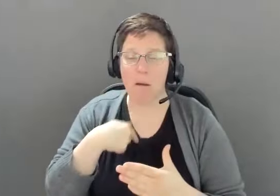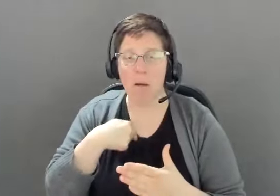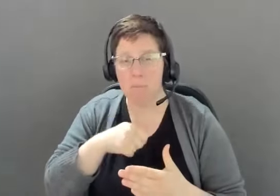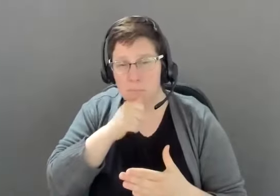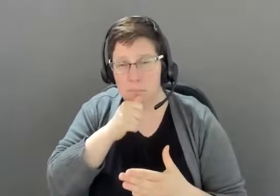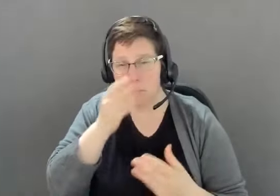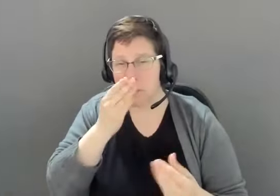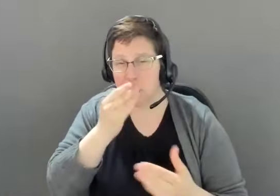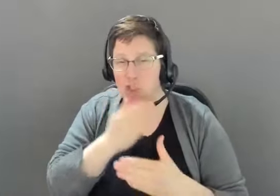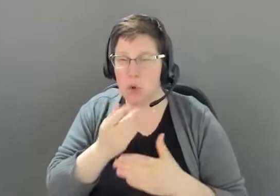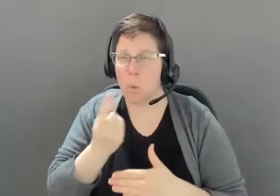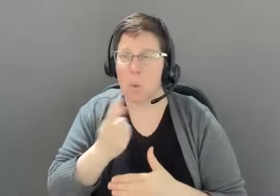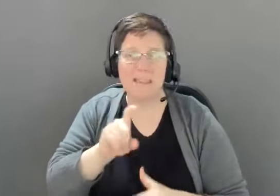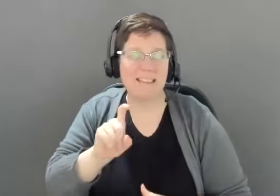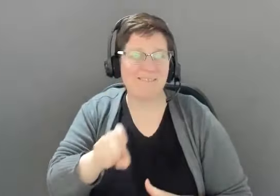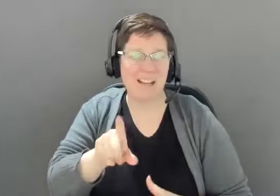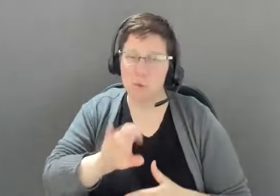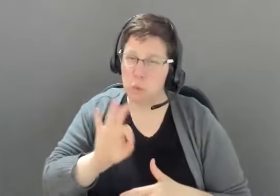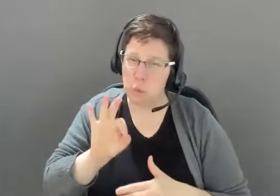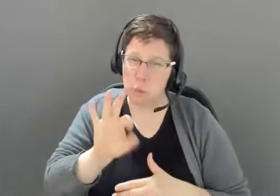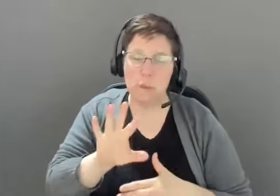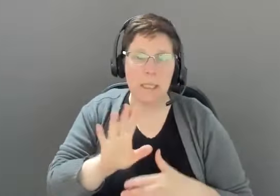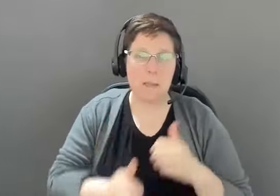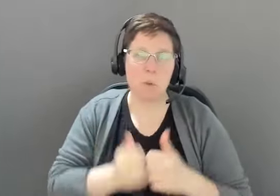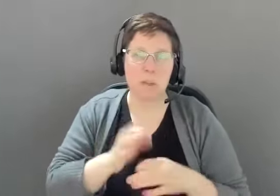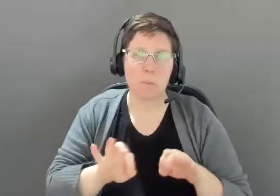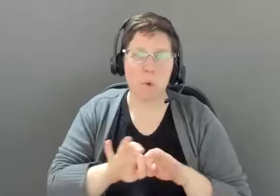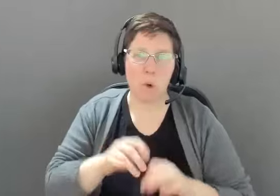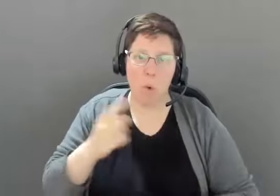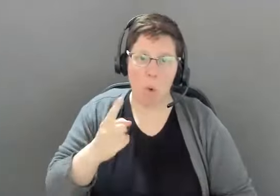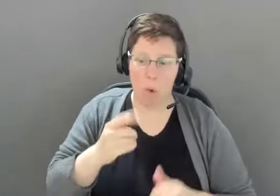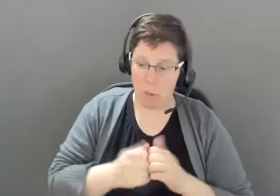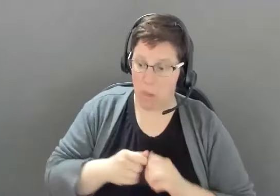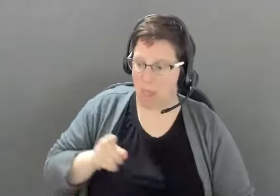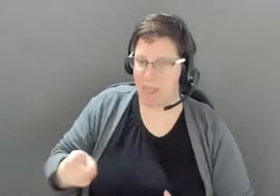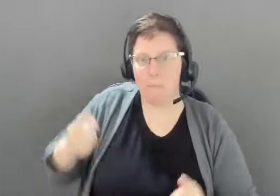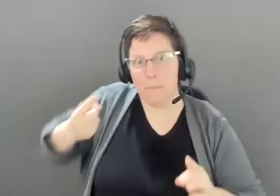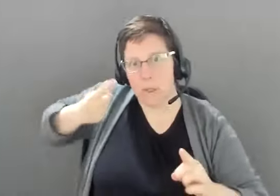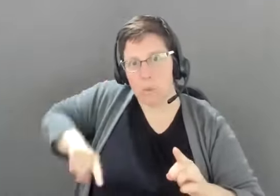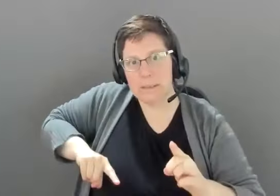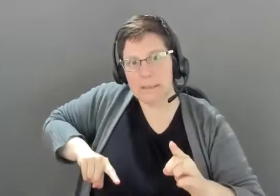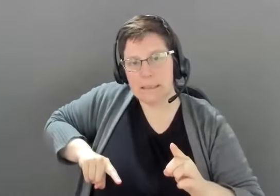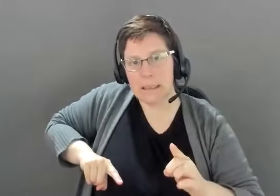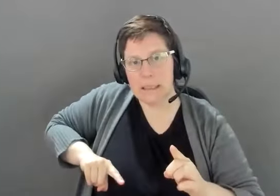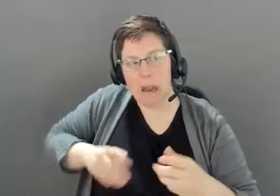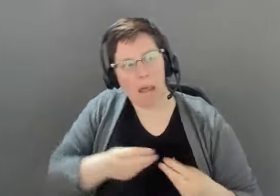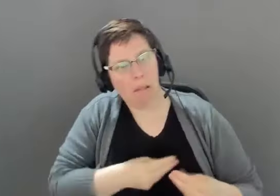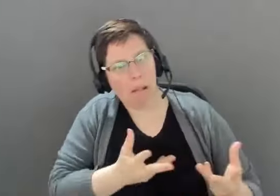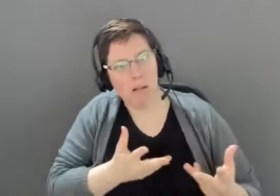most importantly, only with the survivor's explicit consent, including interactions with other professionals and